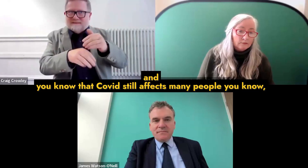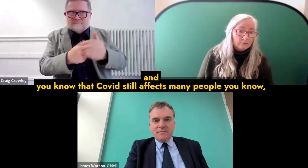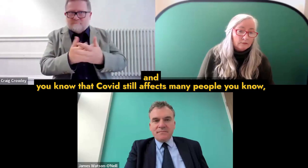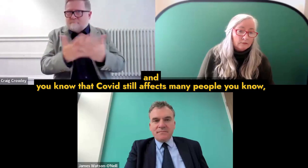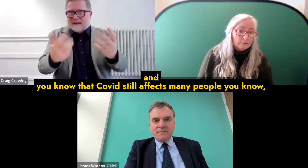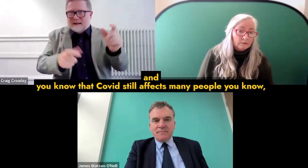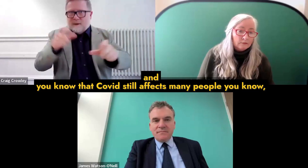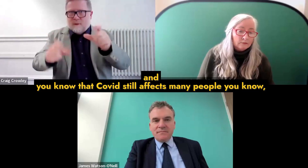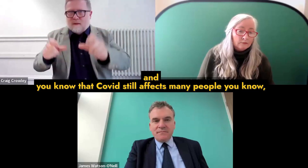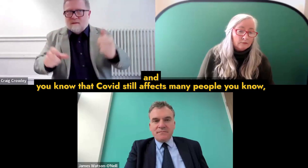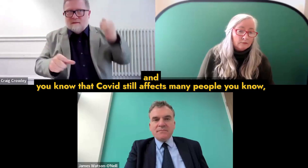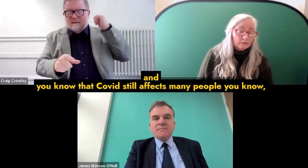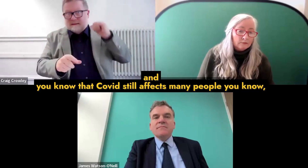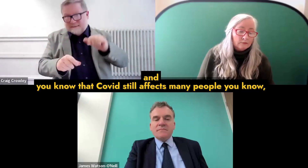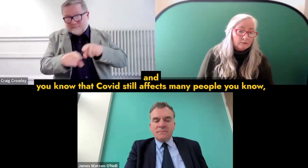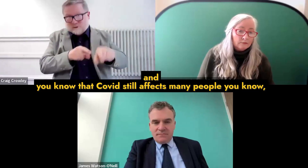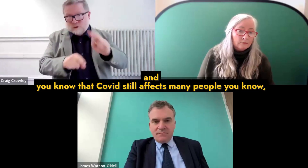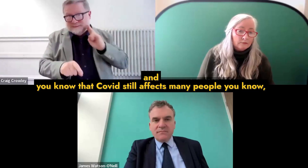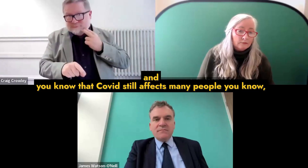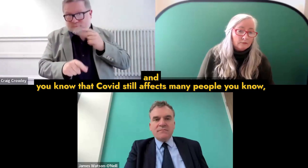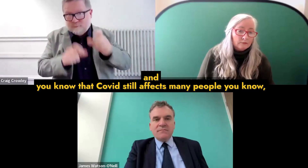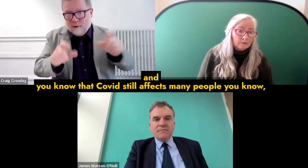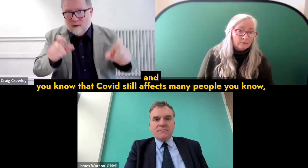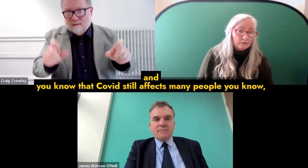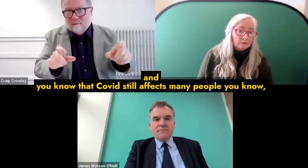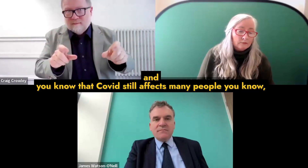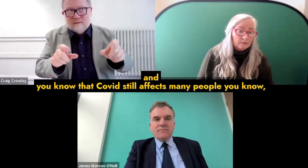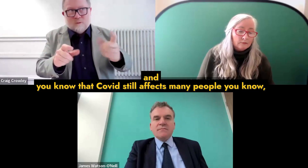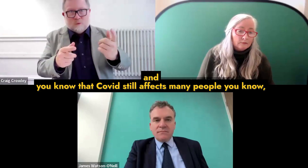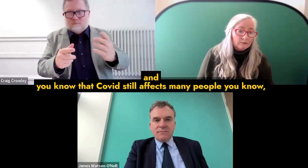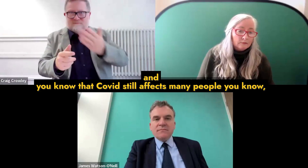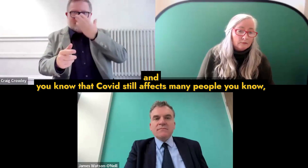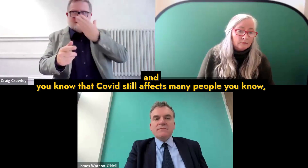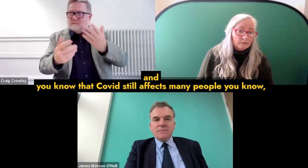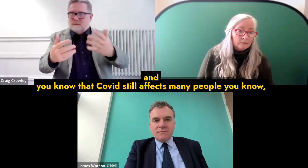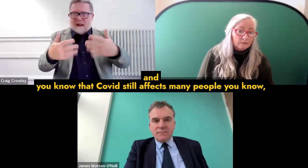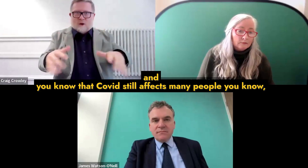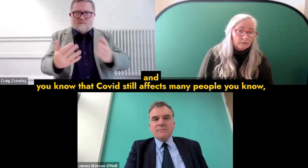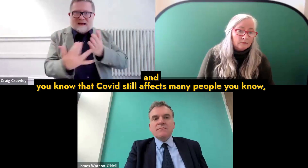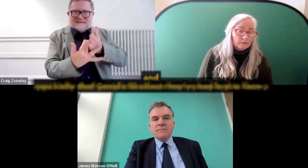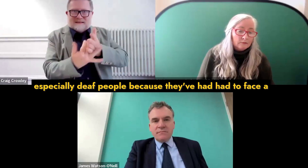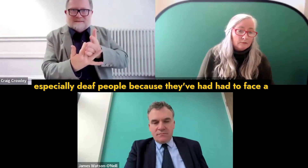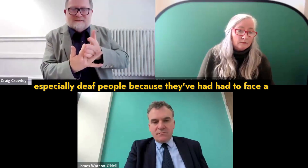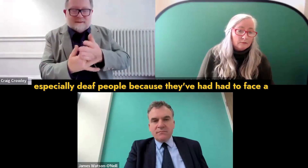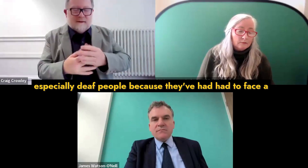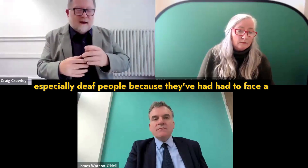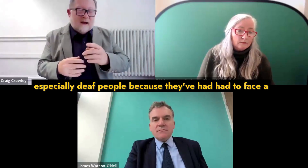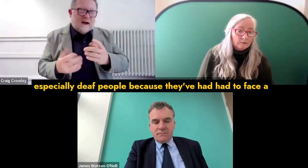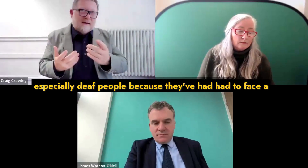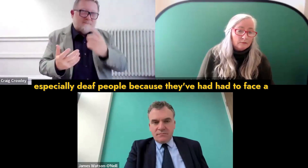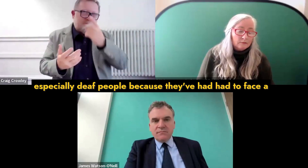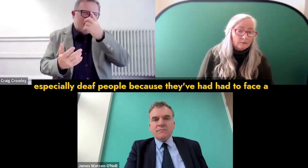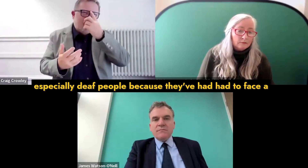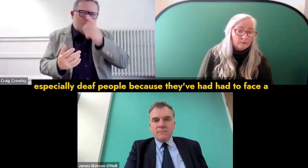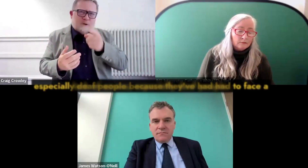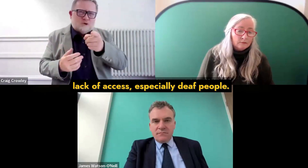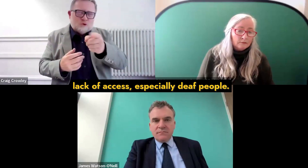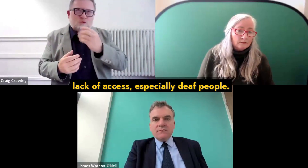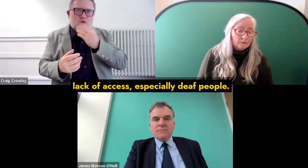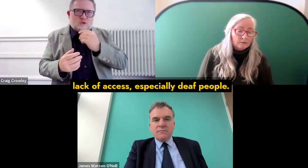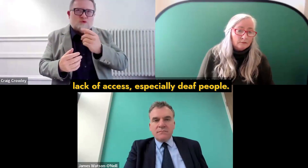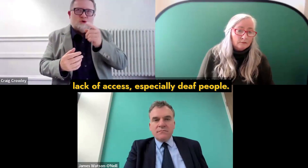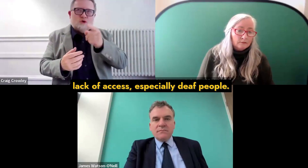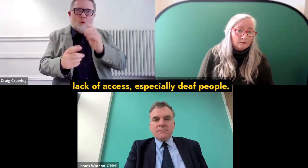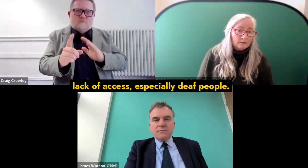And that COVID still affects many people, because they've had to face a lack